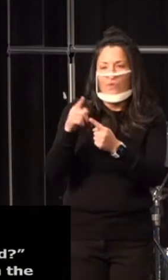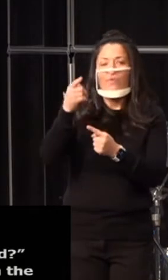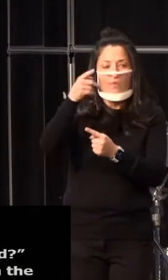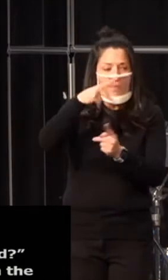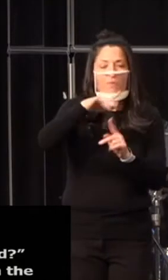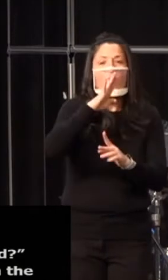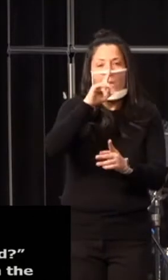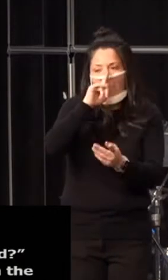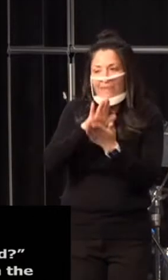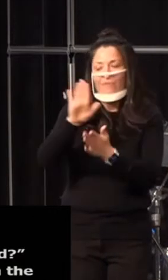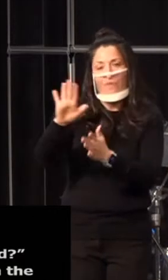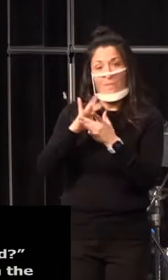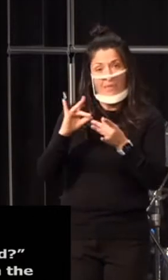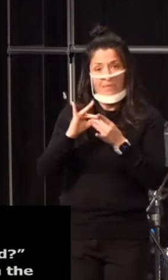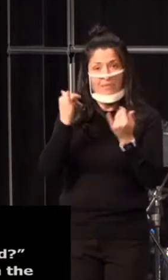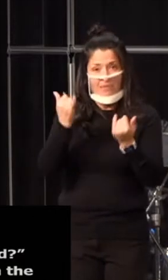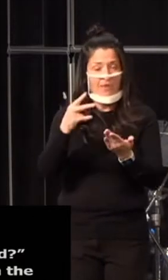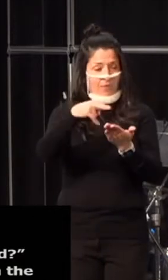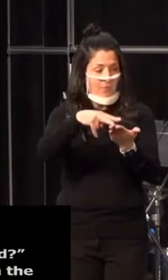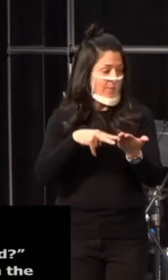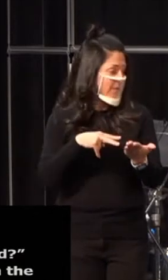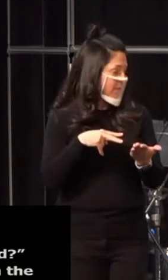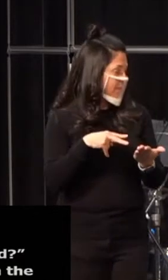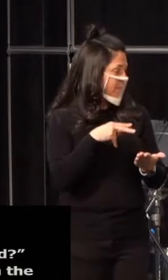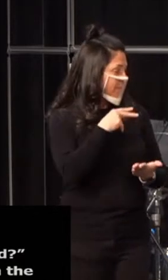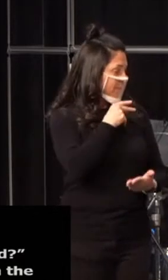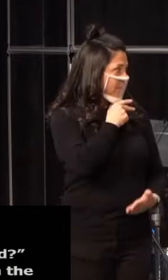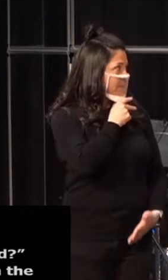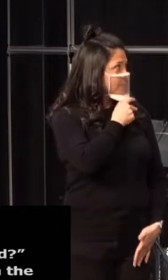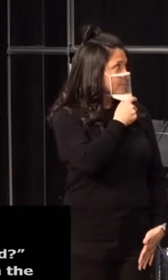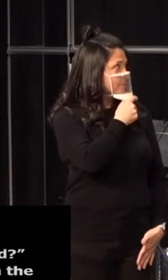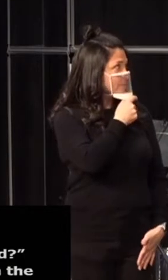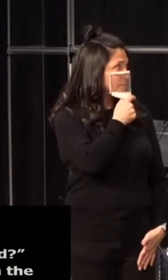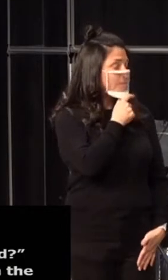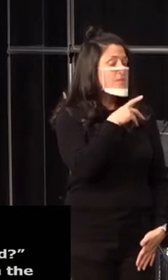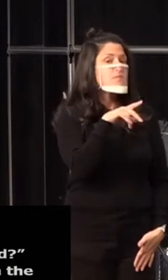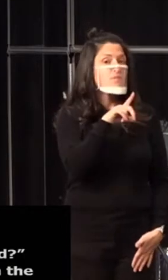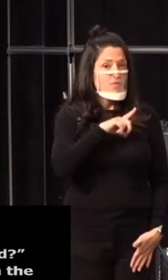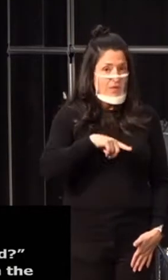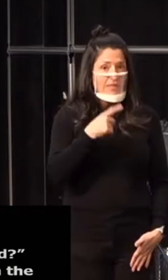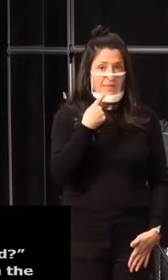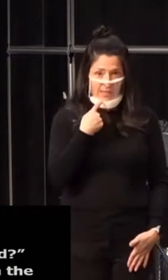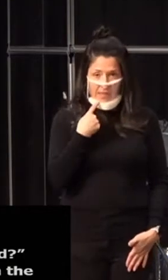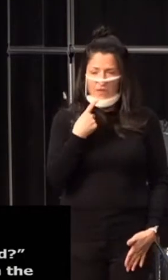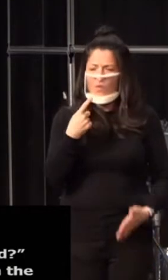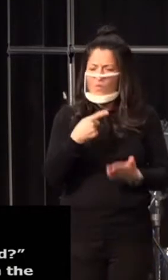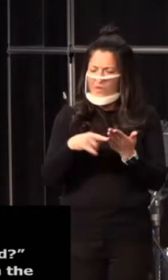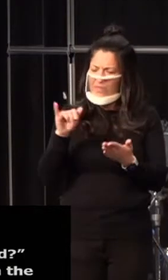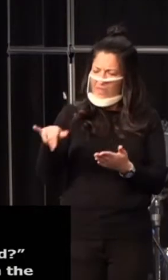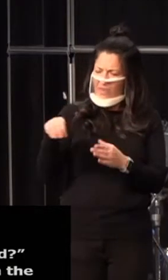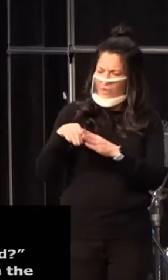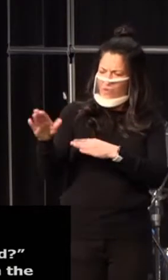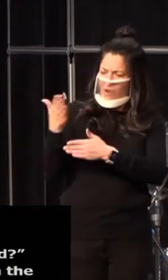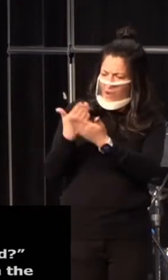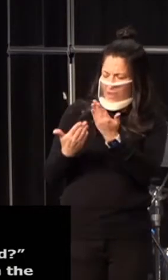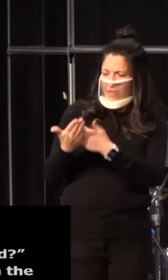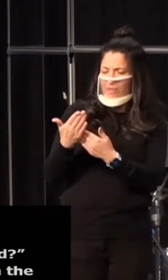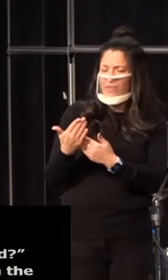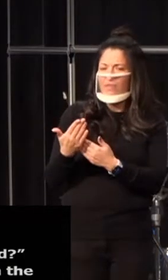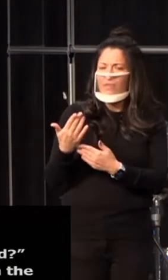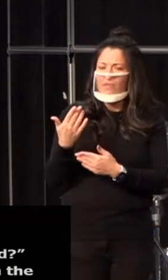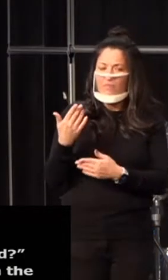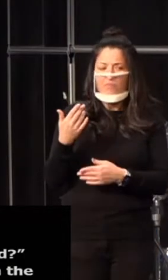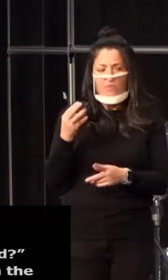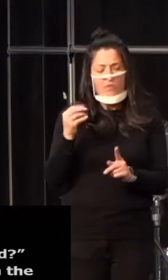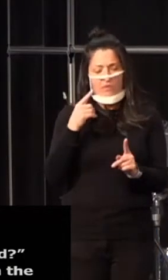verses 2 through 9. And the Lord said to him, "What is that in your hand?" And he said, "A